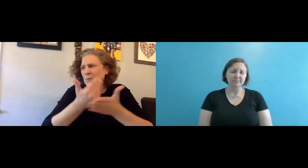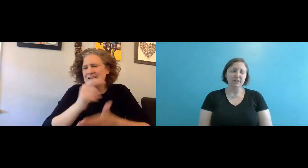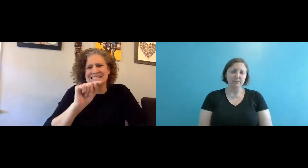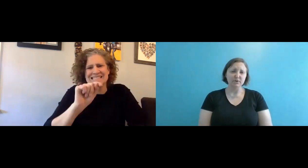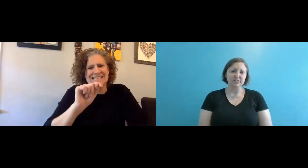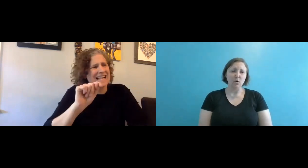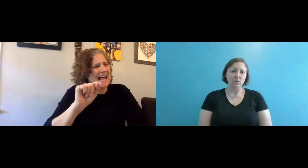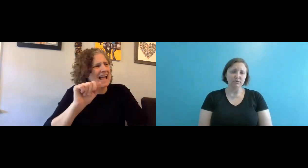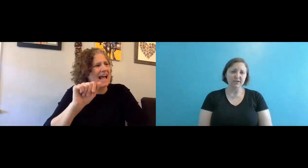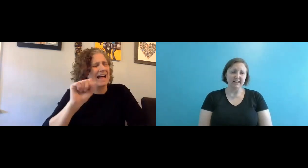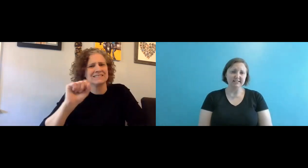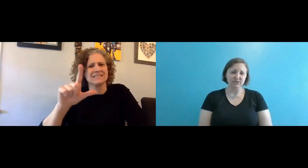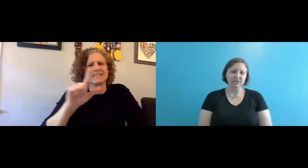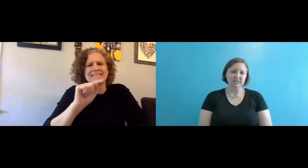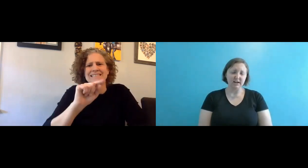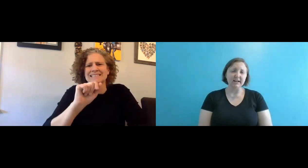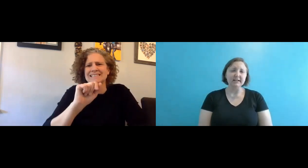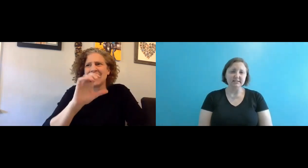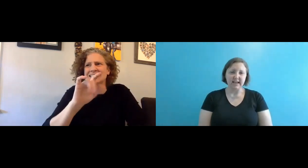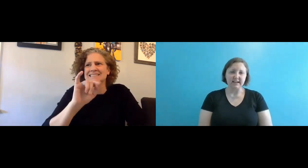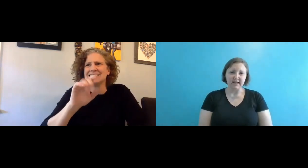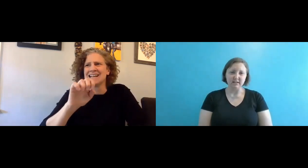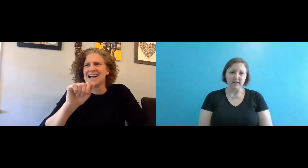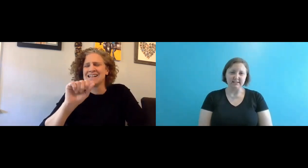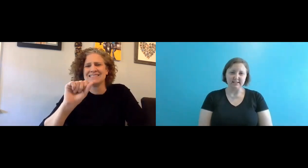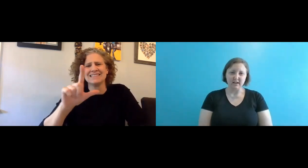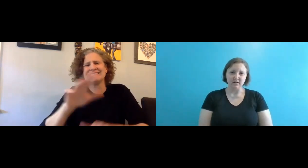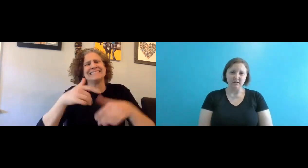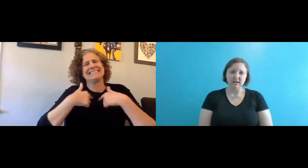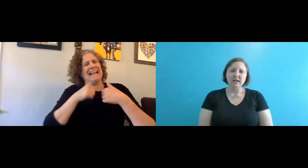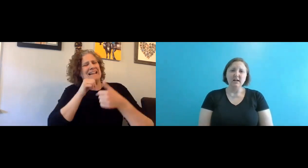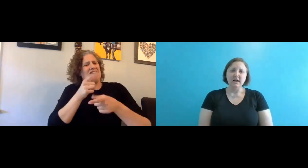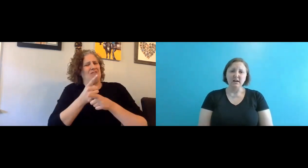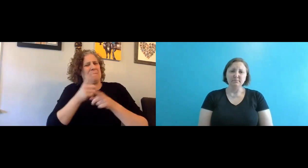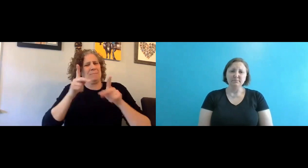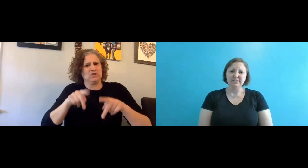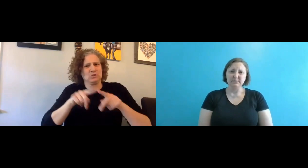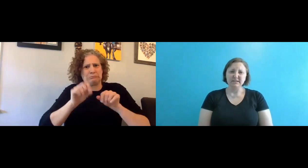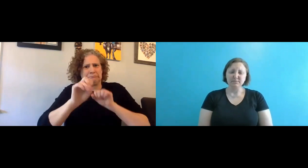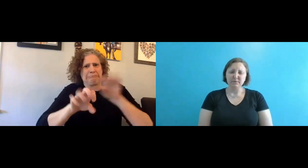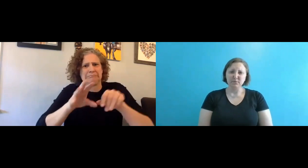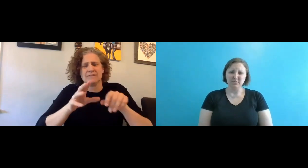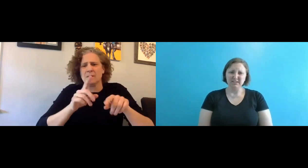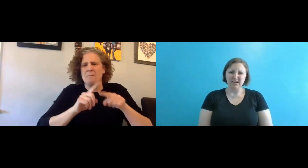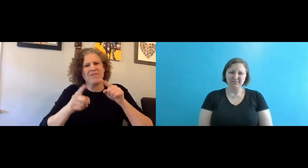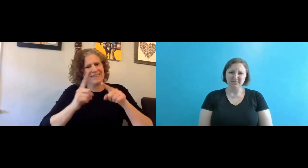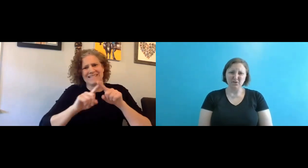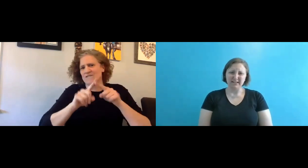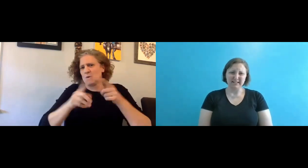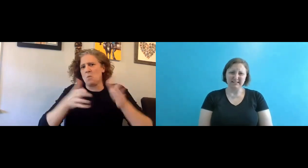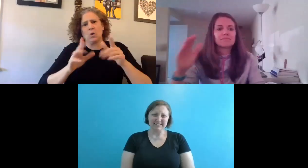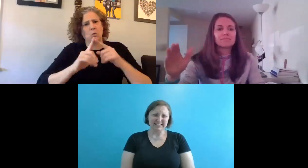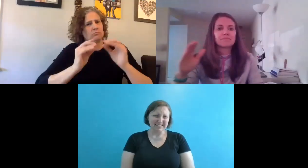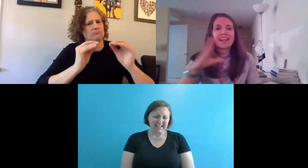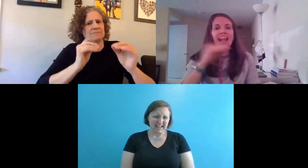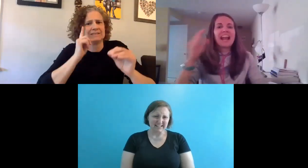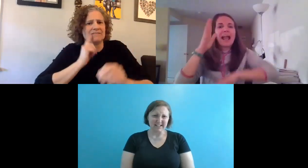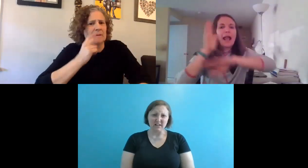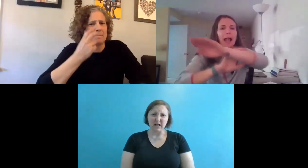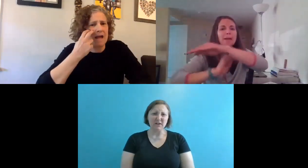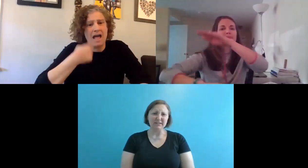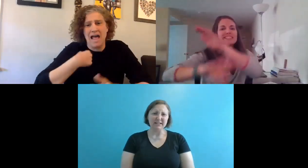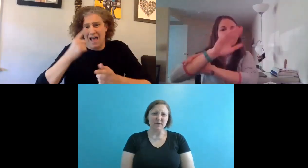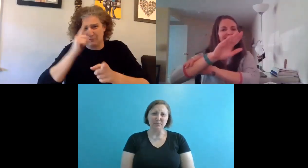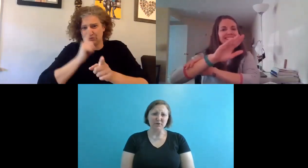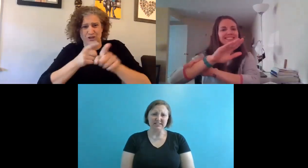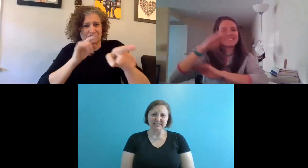your hand as you're signing tactile ASL. Sometimes people are calling it like TASL. I'm not really the right person to